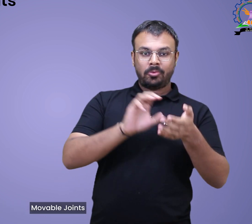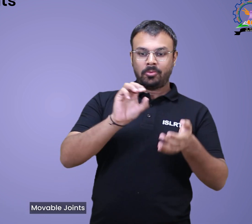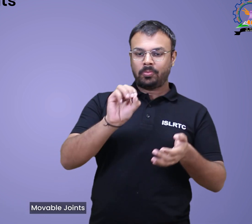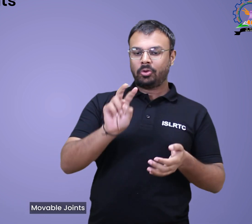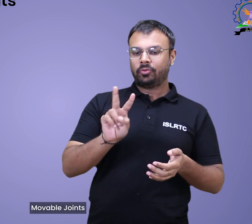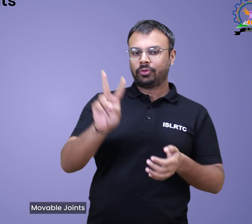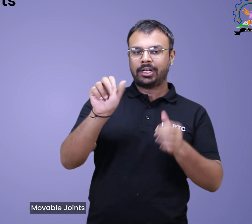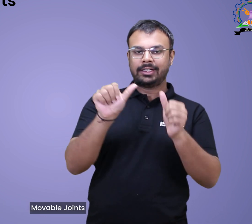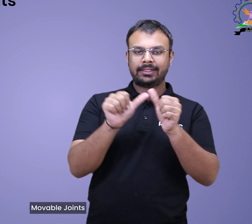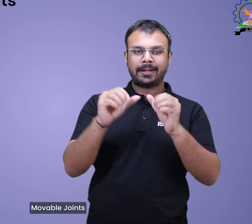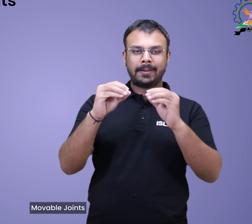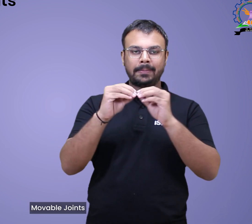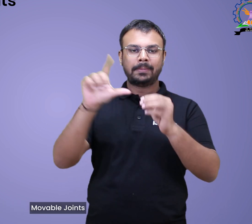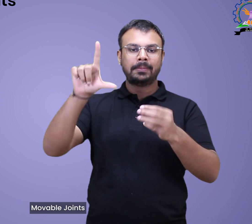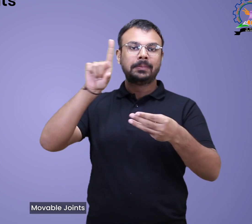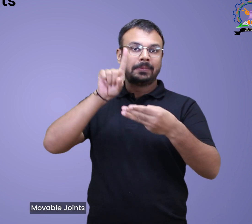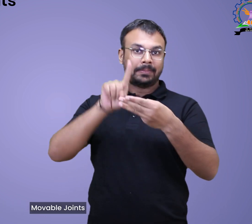Movable joints.